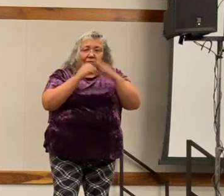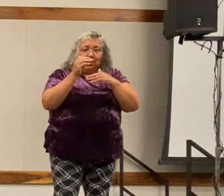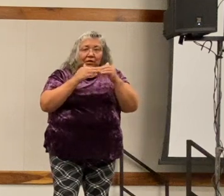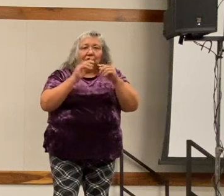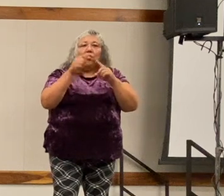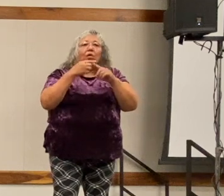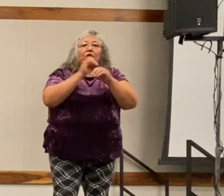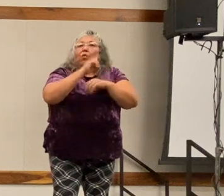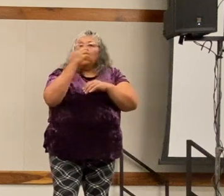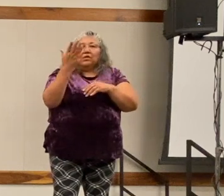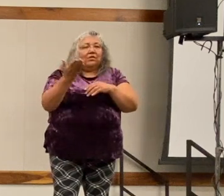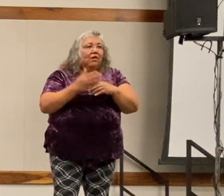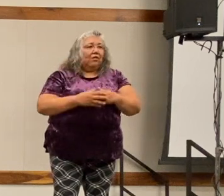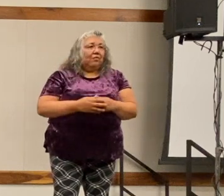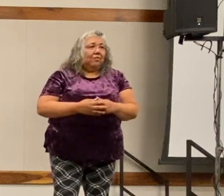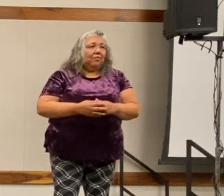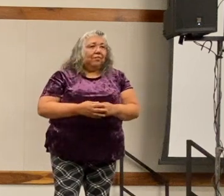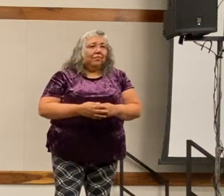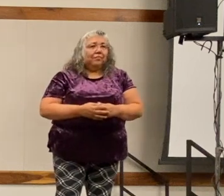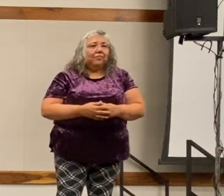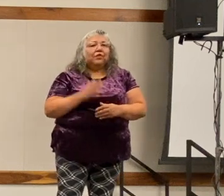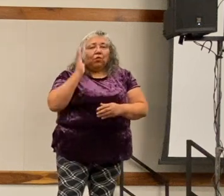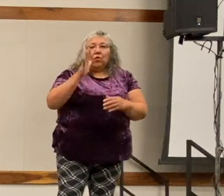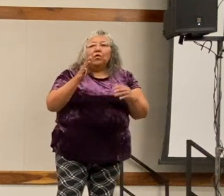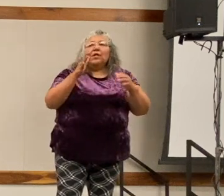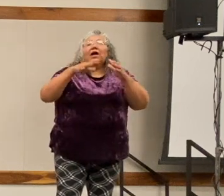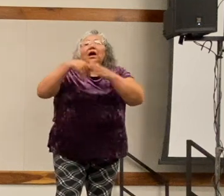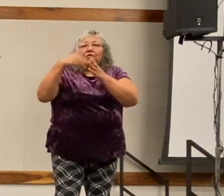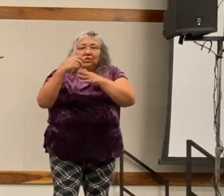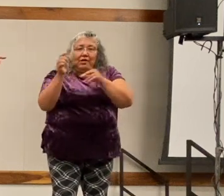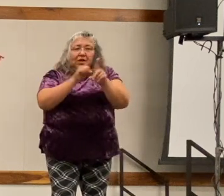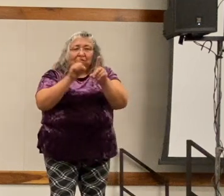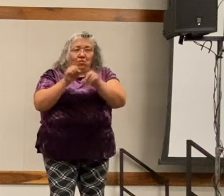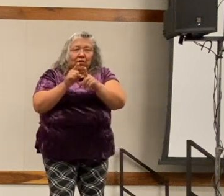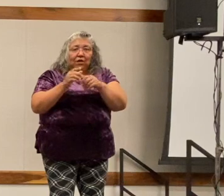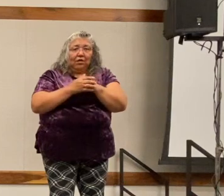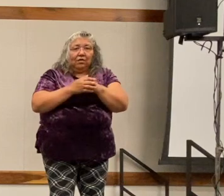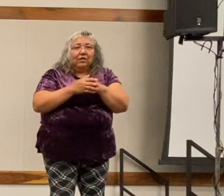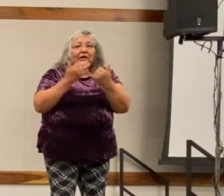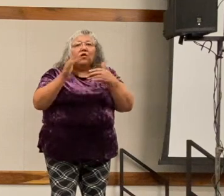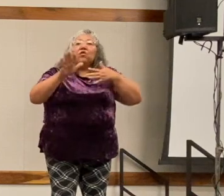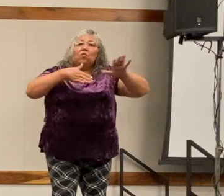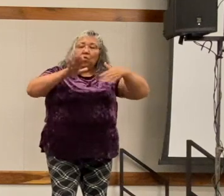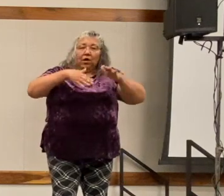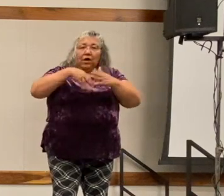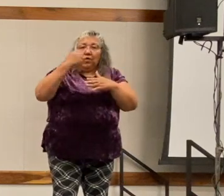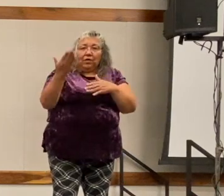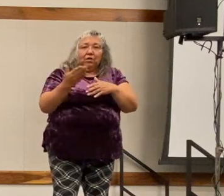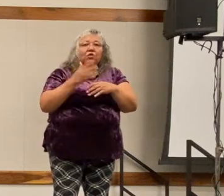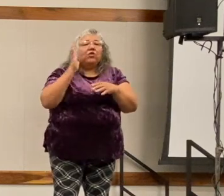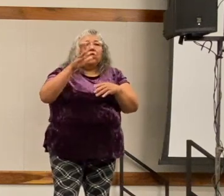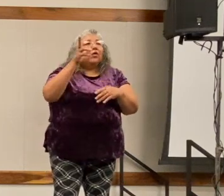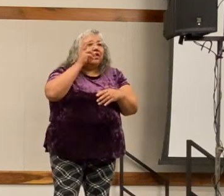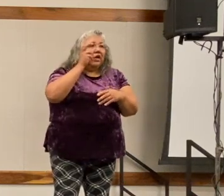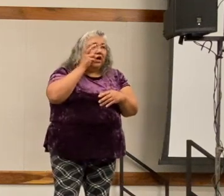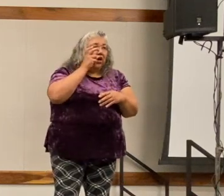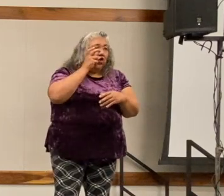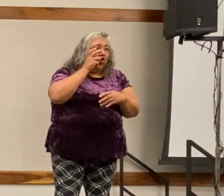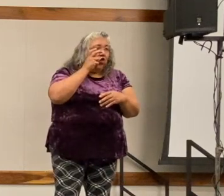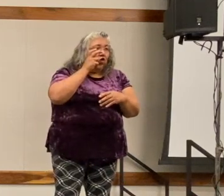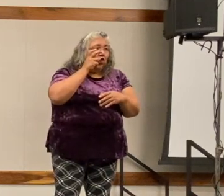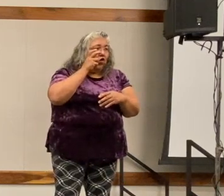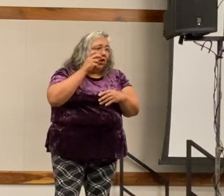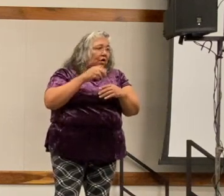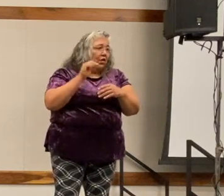even when nobody's there. Right? It will be playing outside as well. Right? So when you're walking out there, you're going to hear